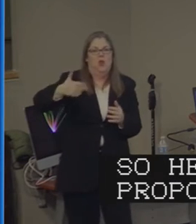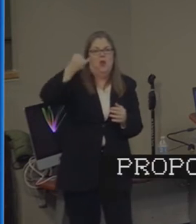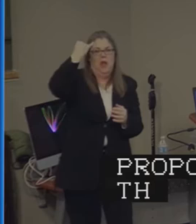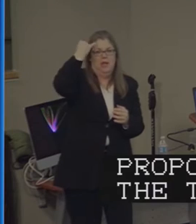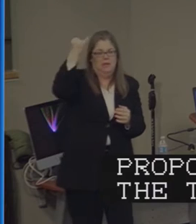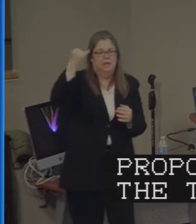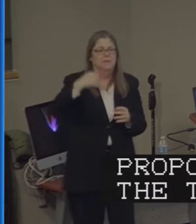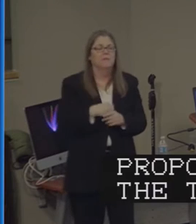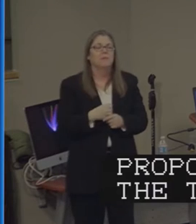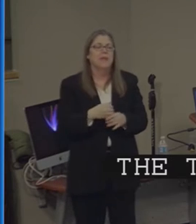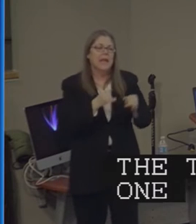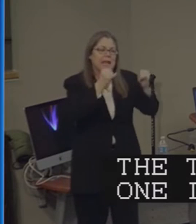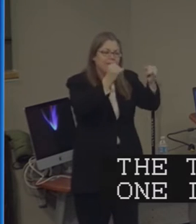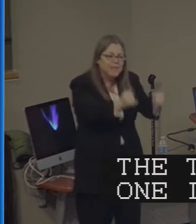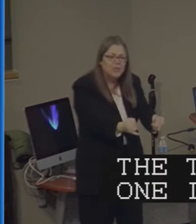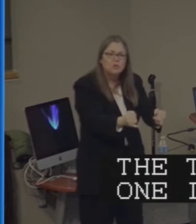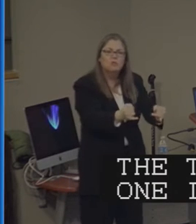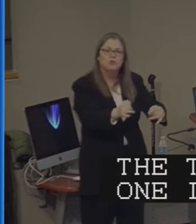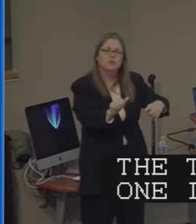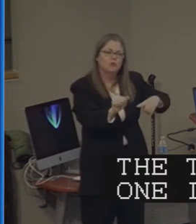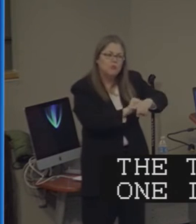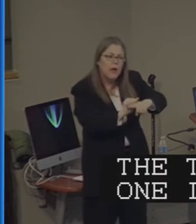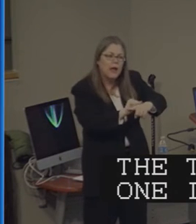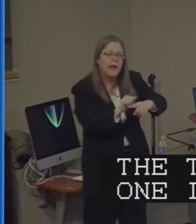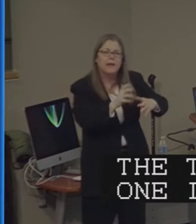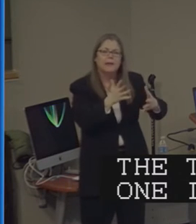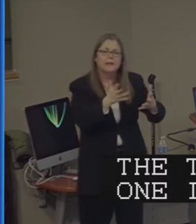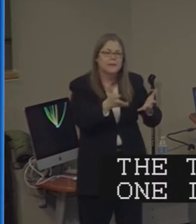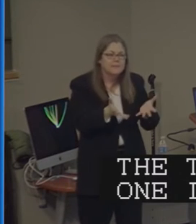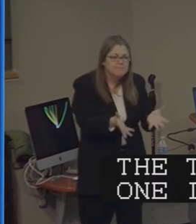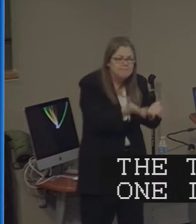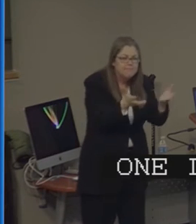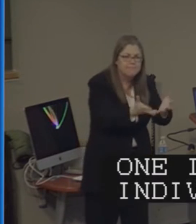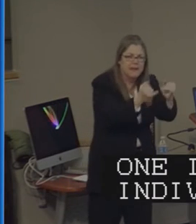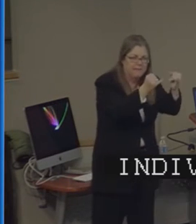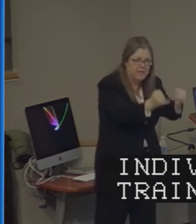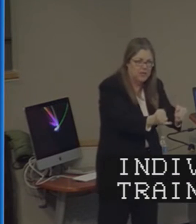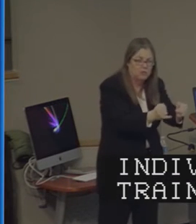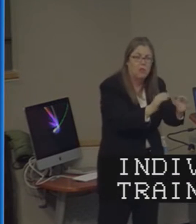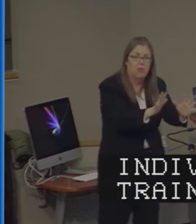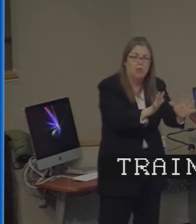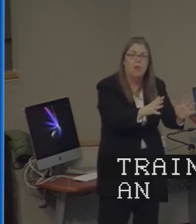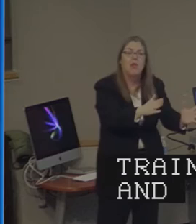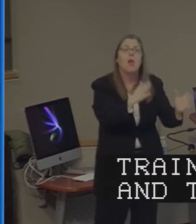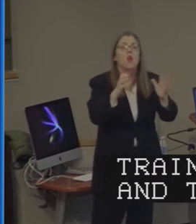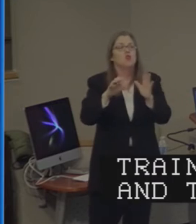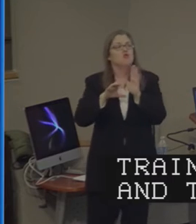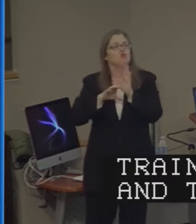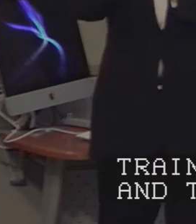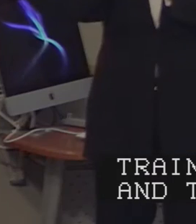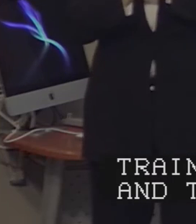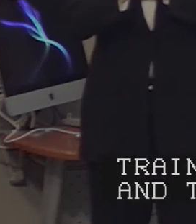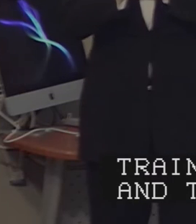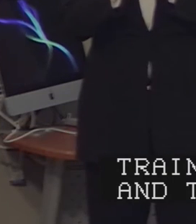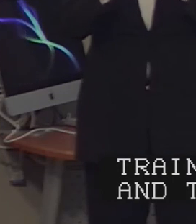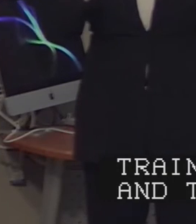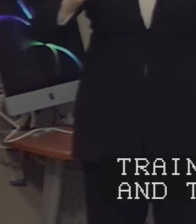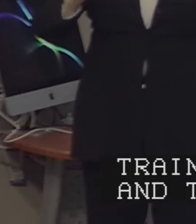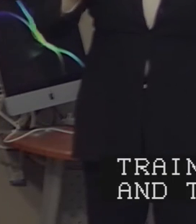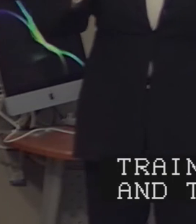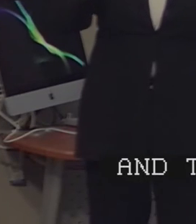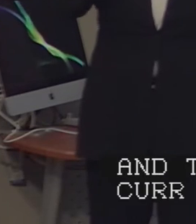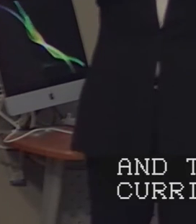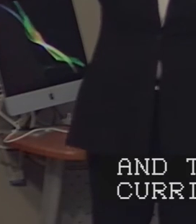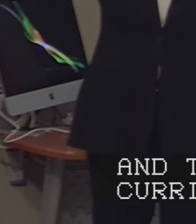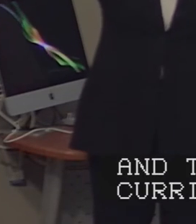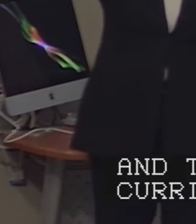influencing individuals, training in the individuals, and the other is making the curriculum more spatial. So this is from